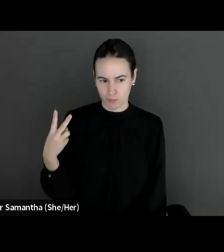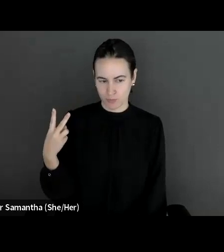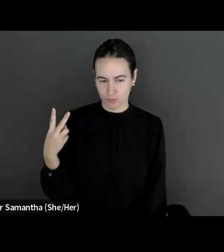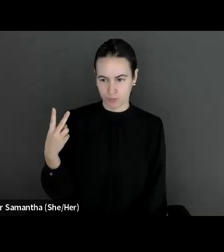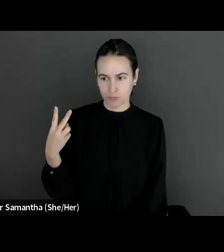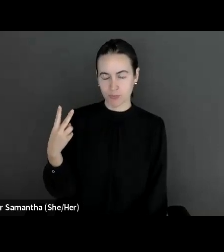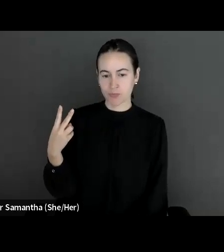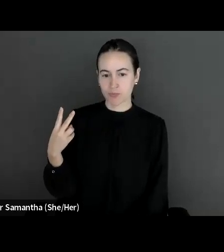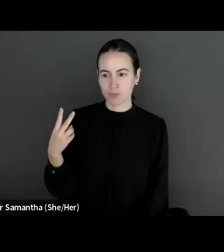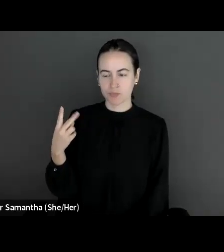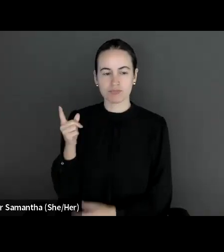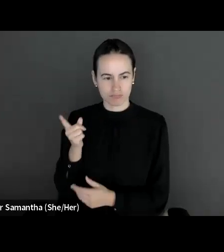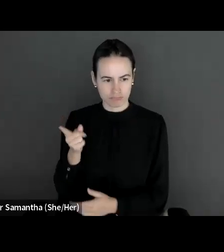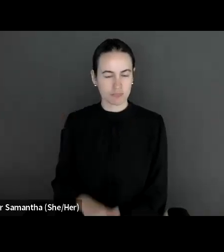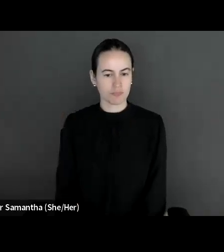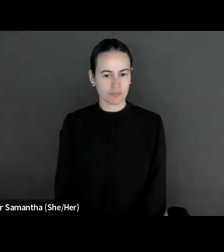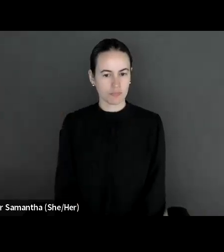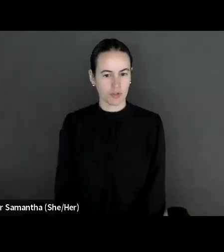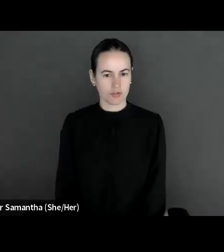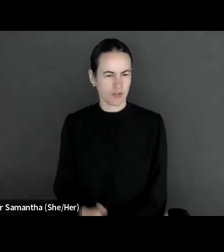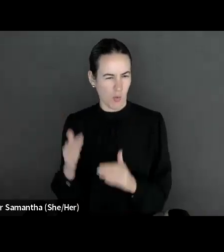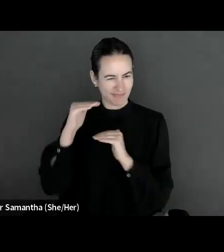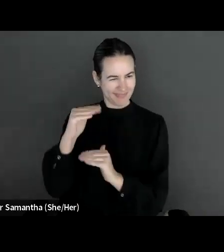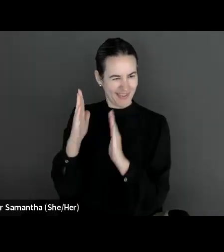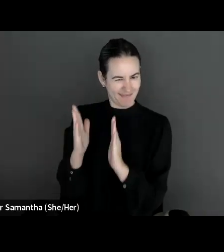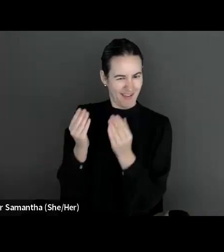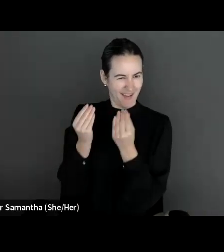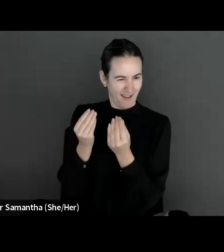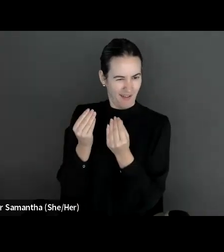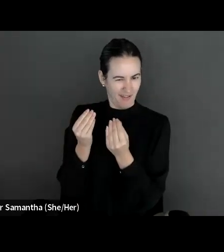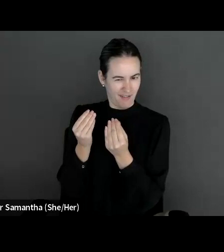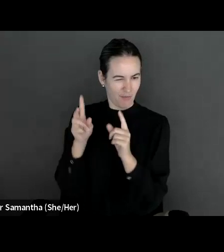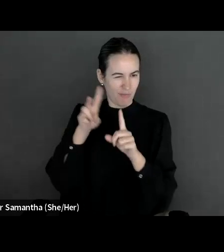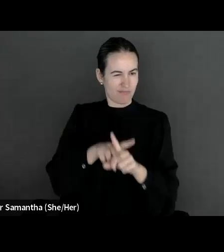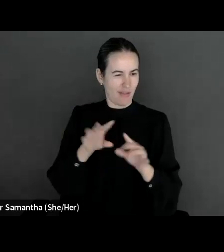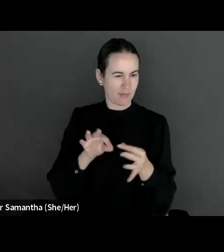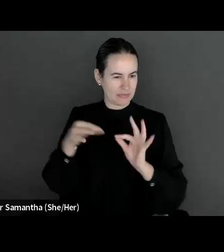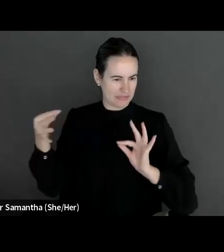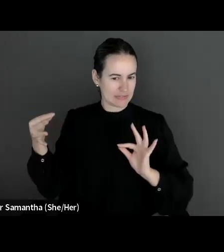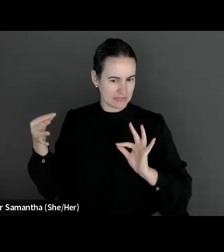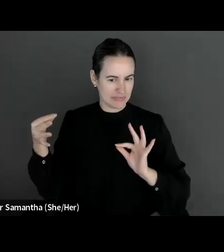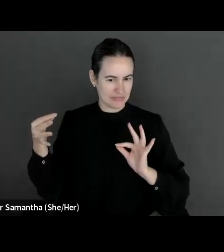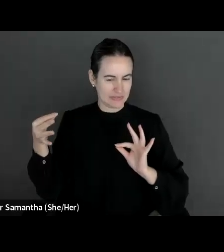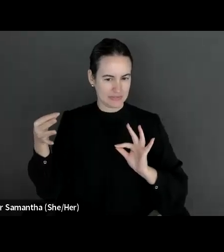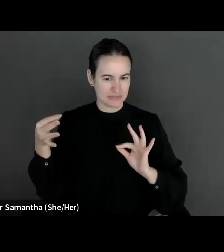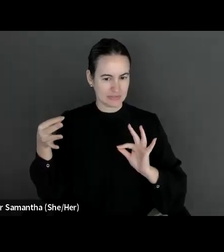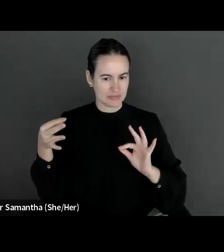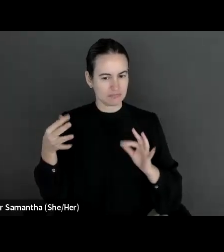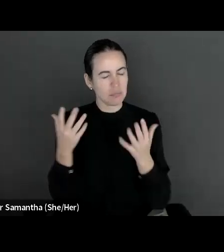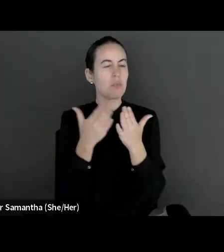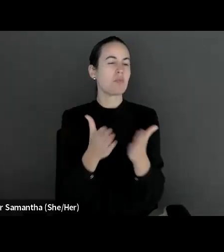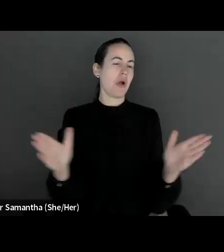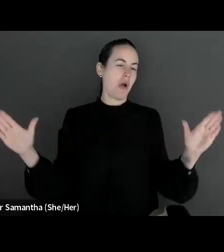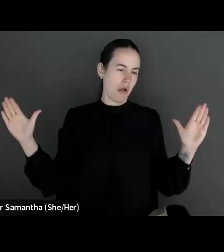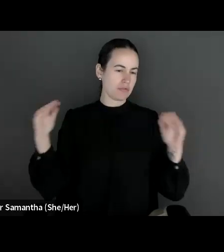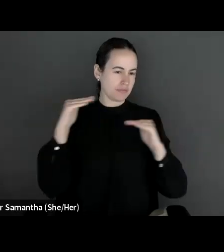So how fluency is defined in applied linguistics. And the broad notion, which may also be